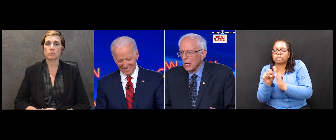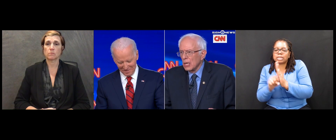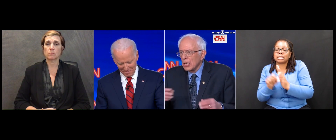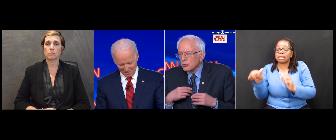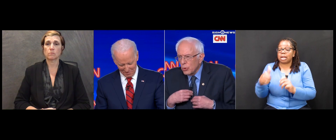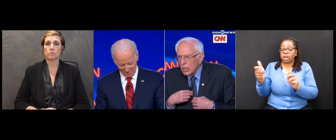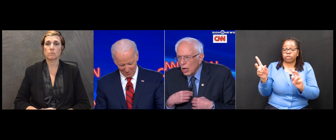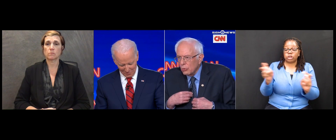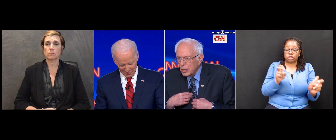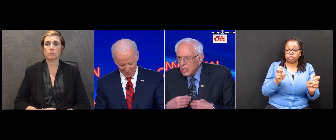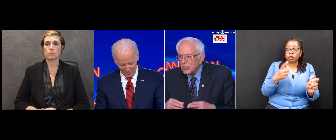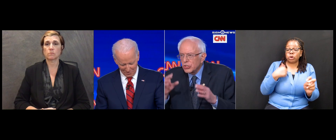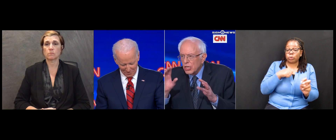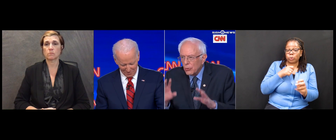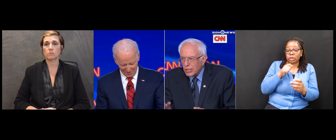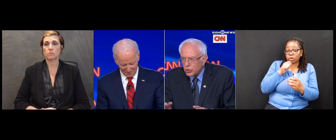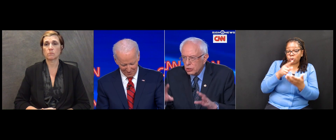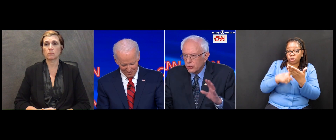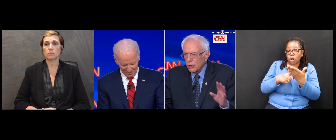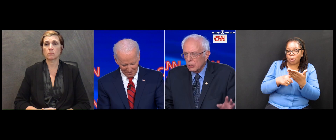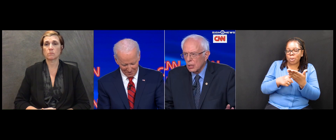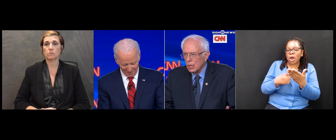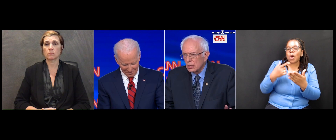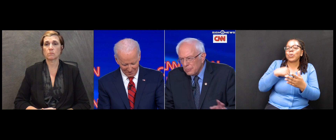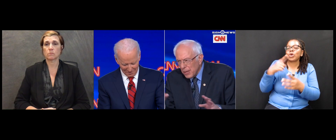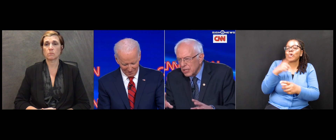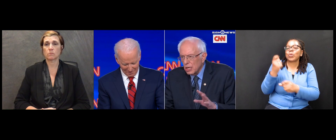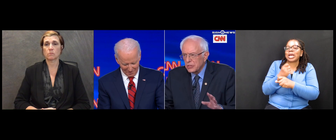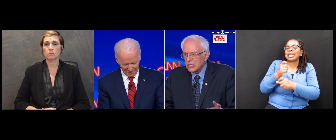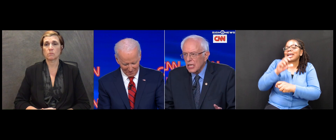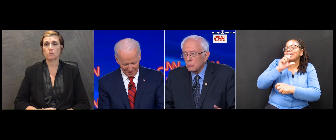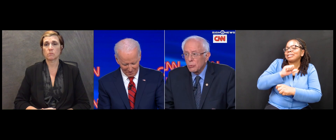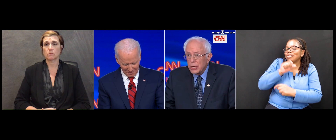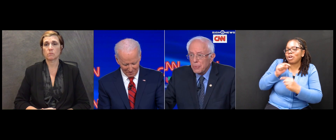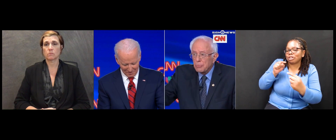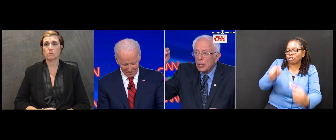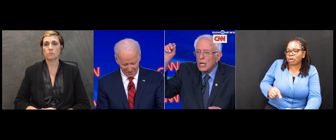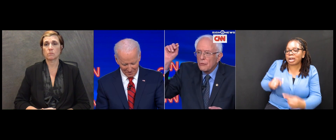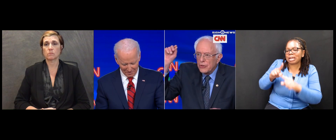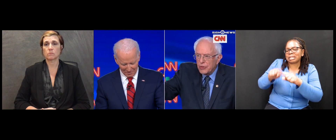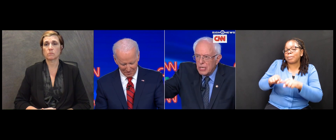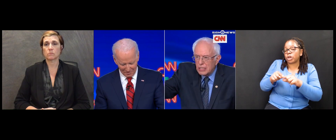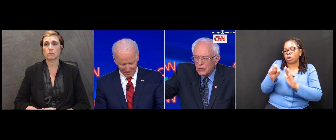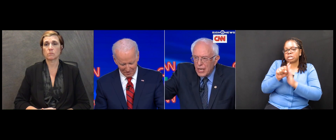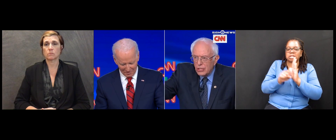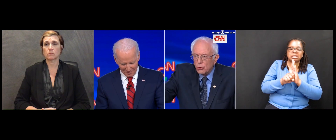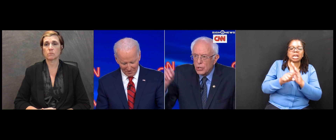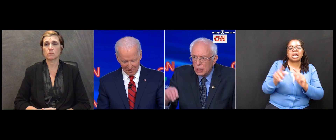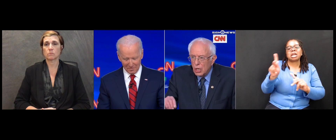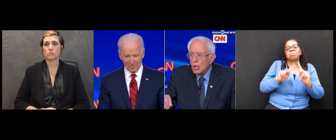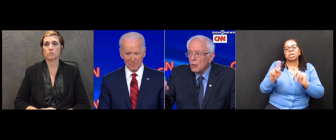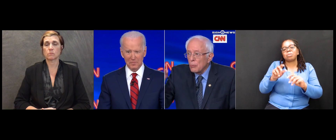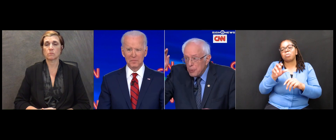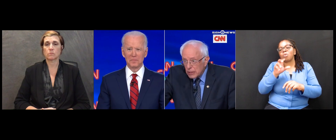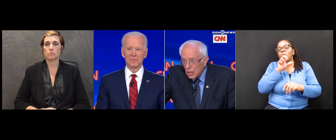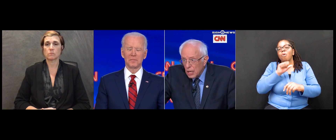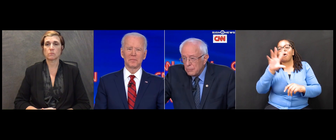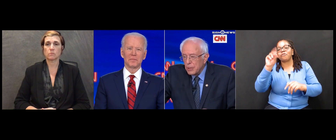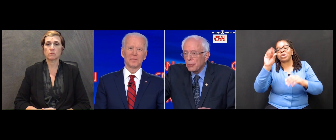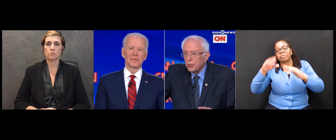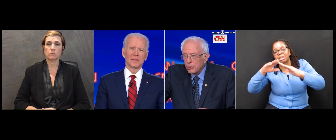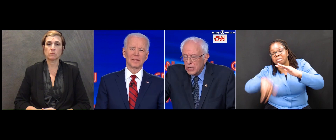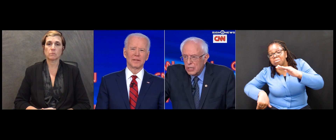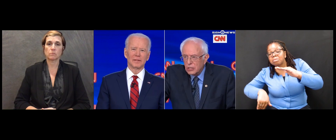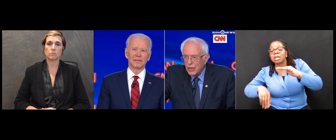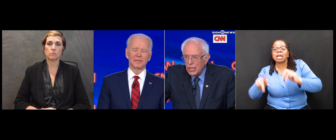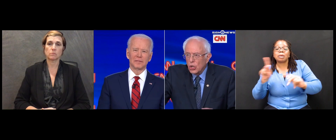about is we are winning the generational struggle. Depending on the state, we're winning people 50 years of age or younger, big time